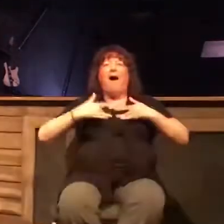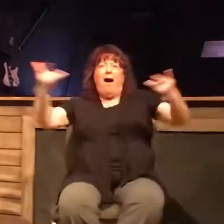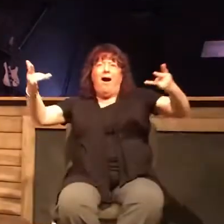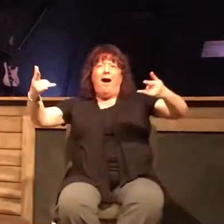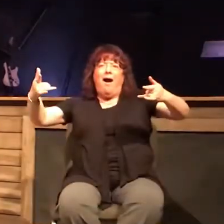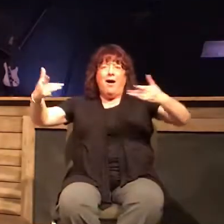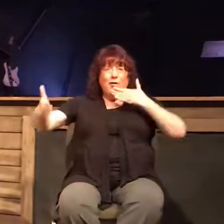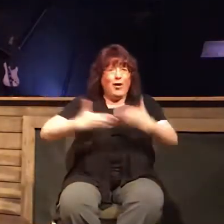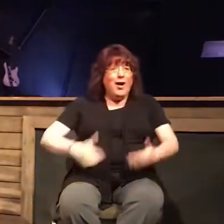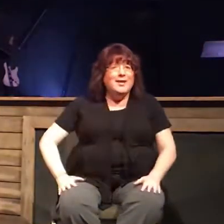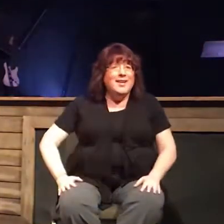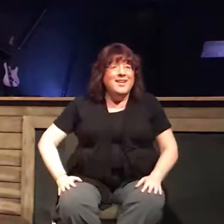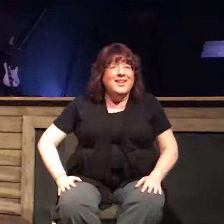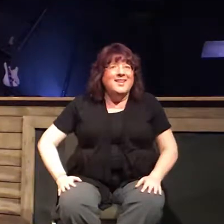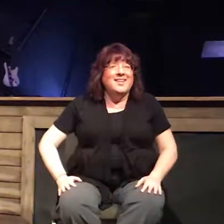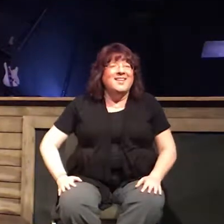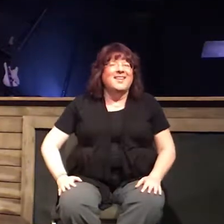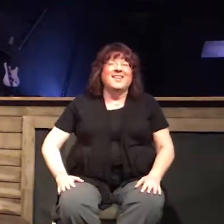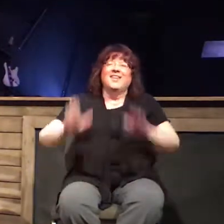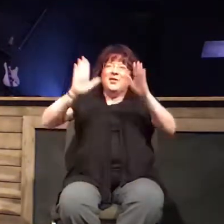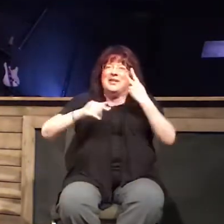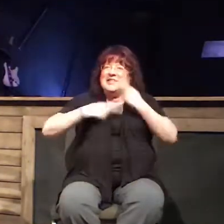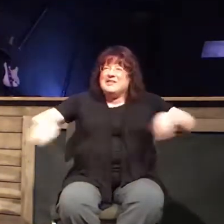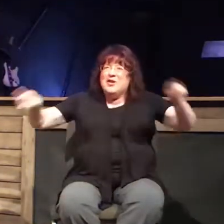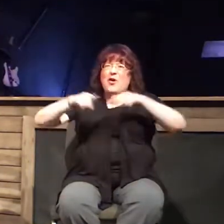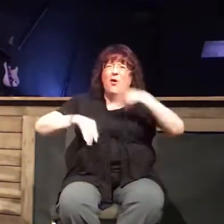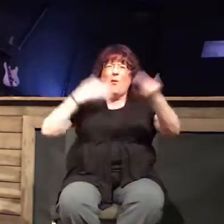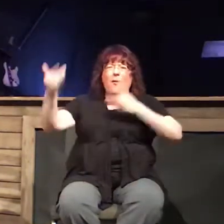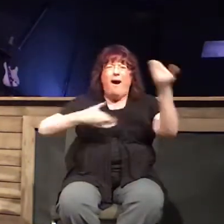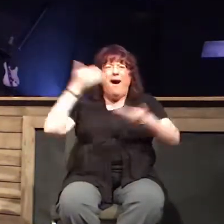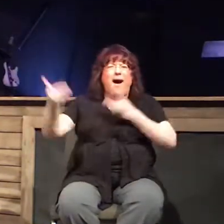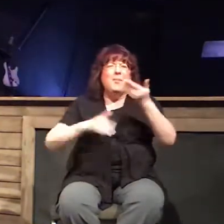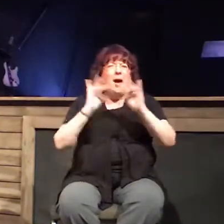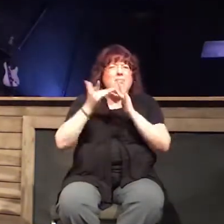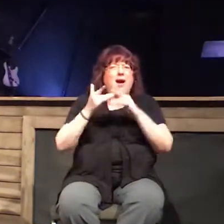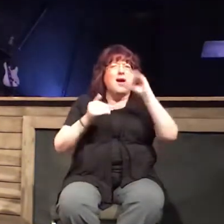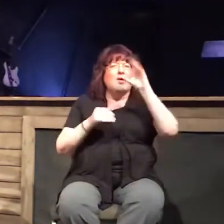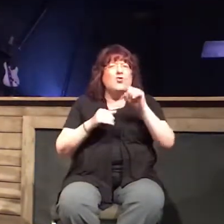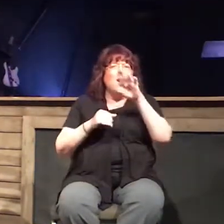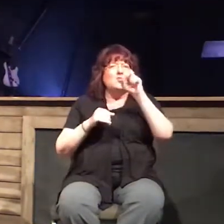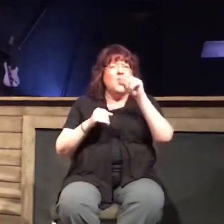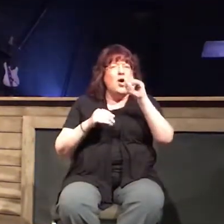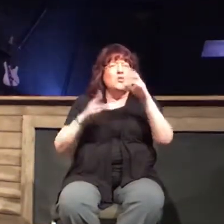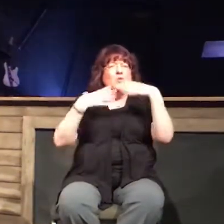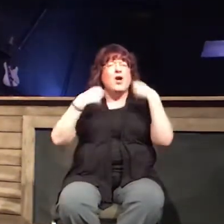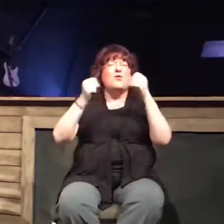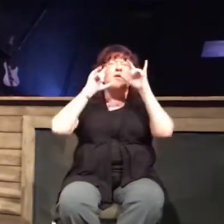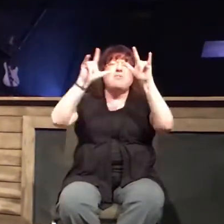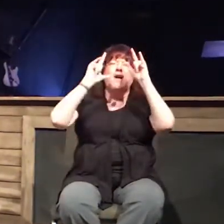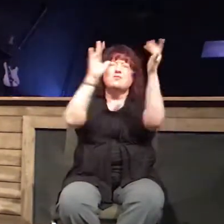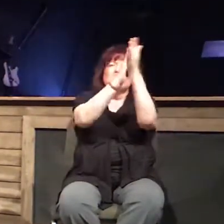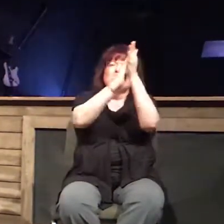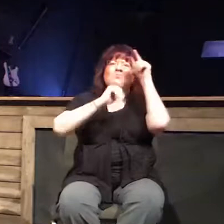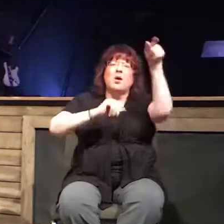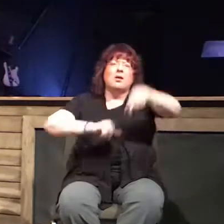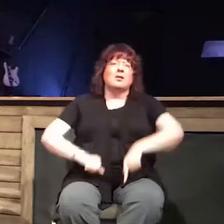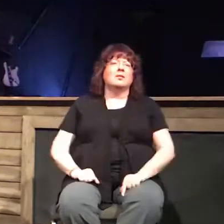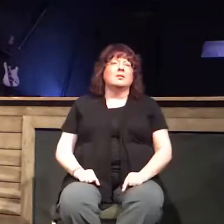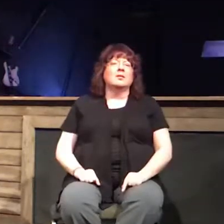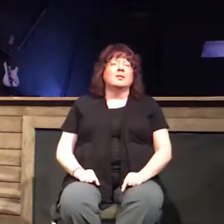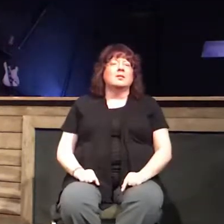you doing today? You doing good? Great to see you. Welcome everybody online. Crossroads Recovery, we love you guys. Give them a big hand as